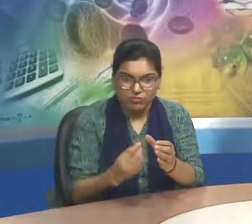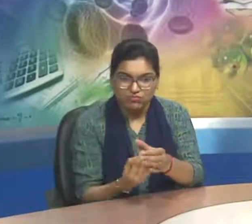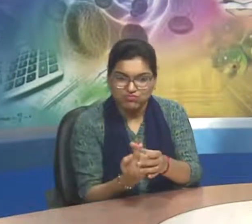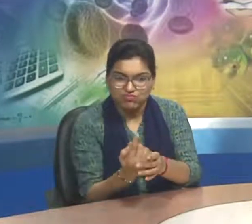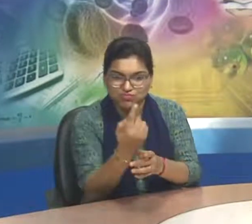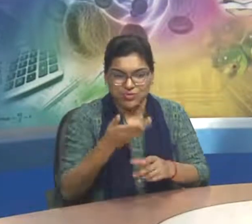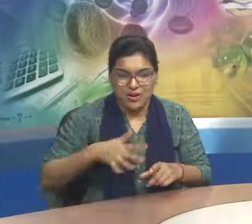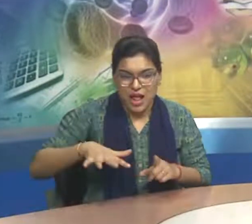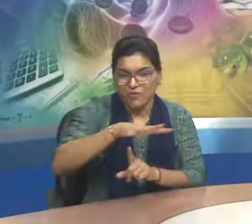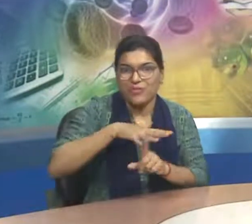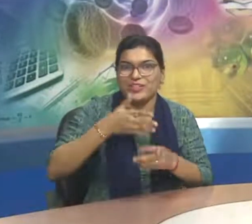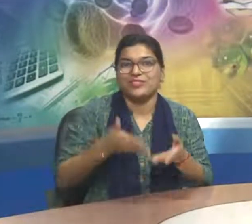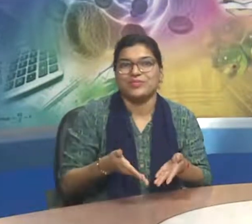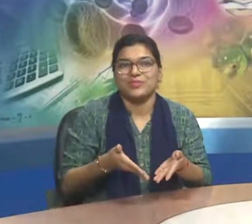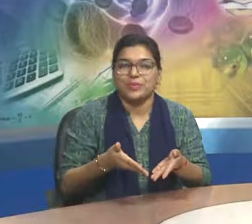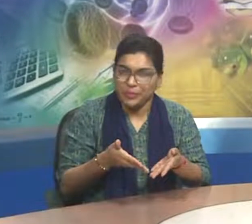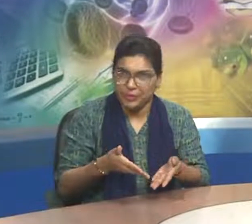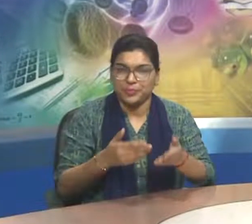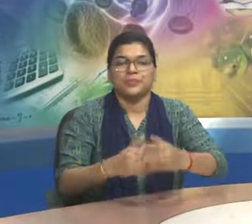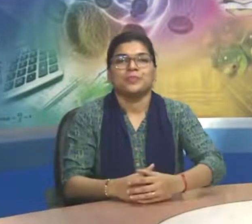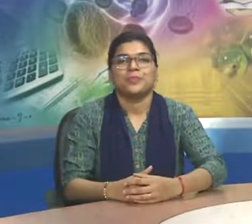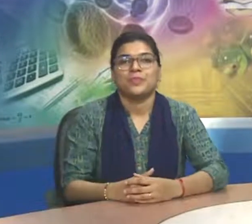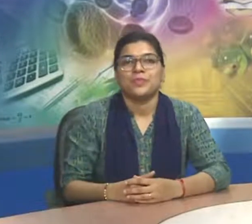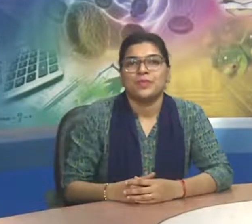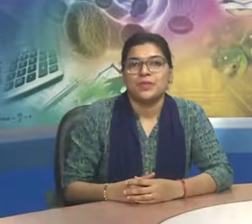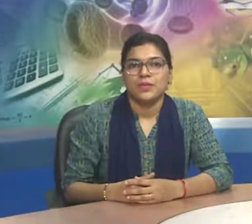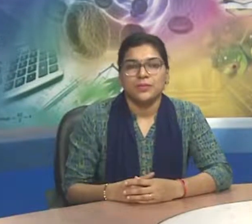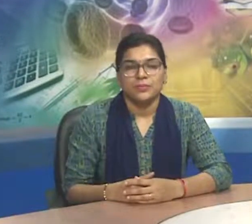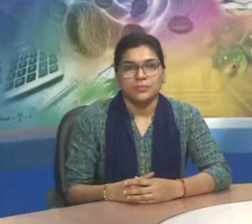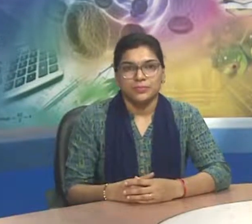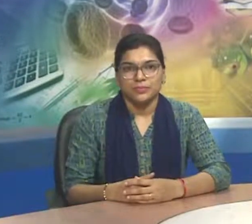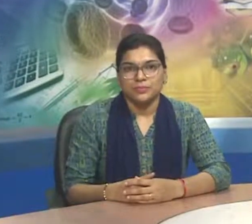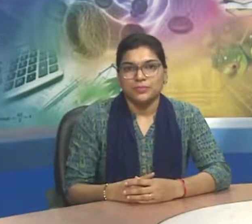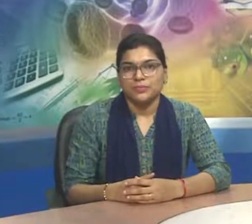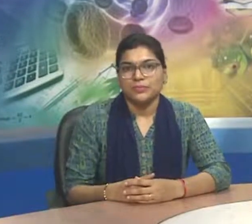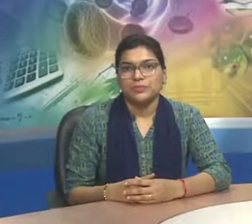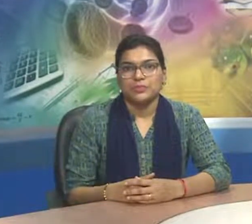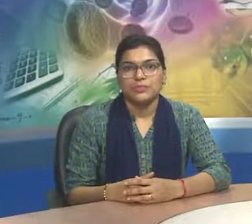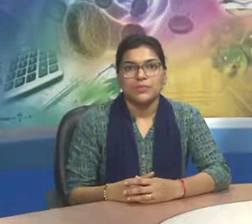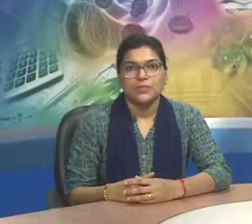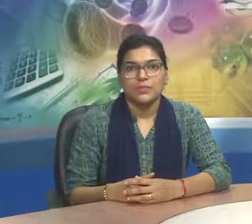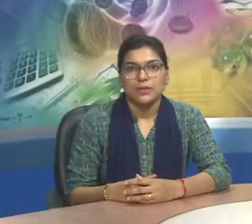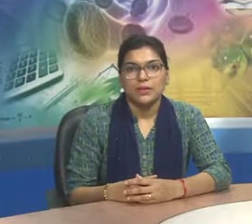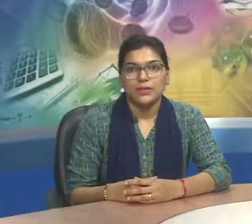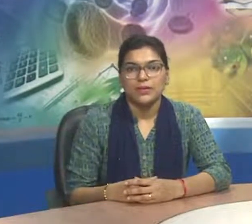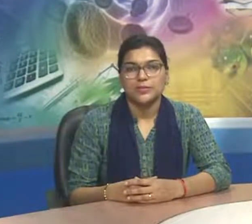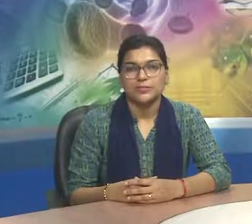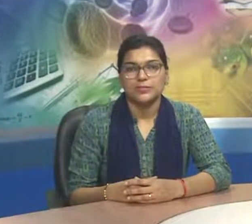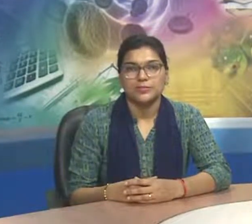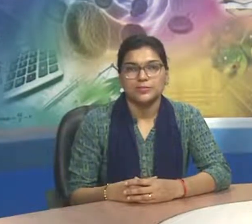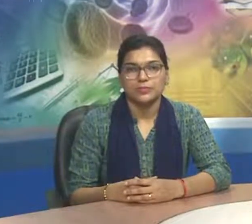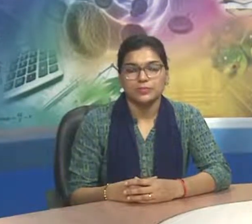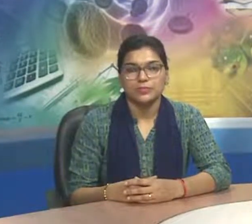And whatever modifications we do in our prevailing climates.